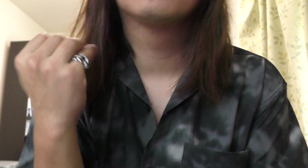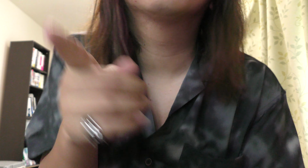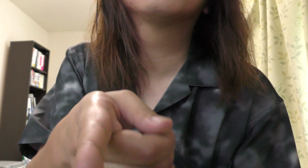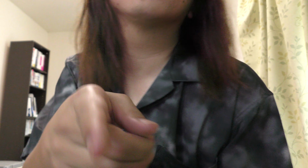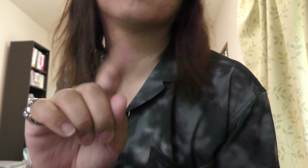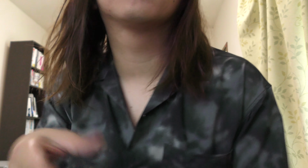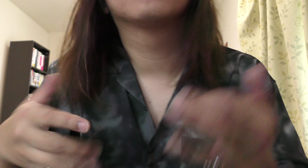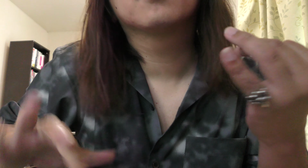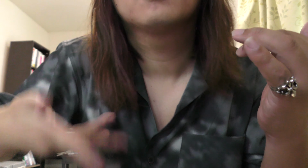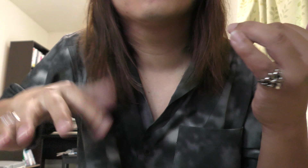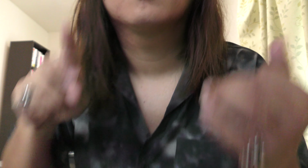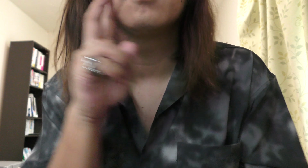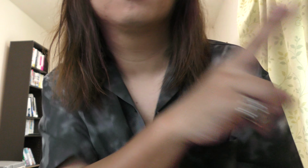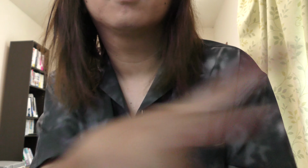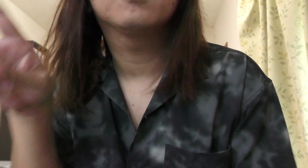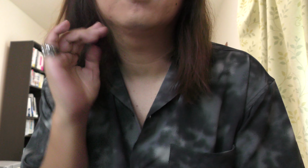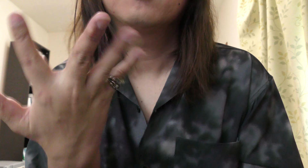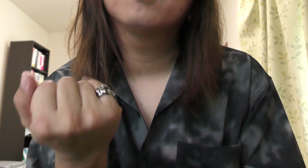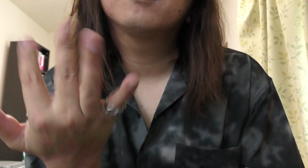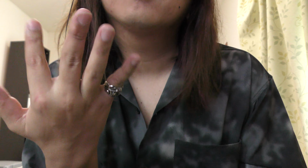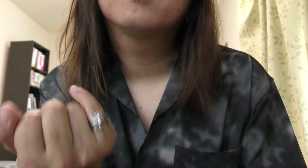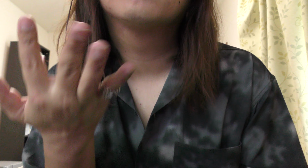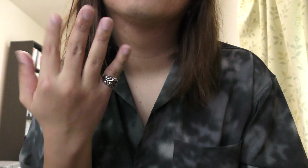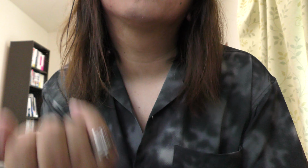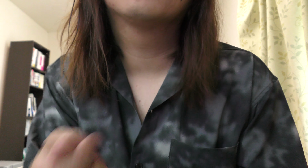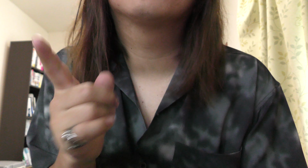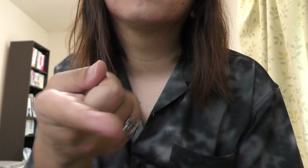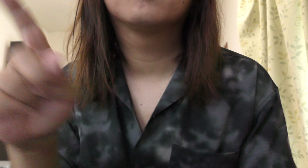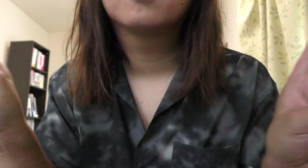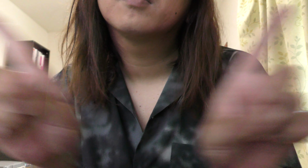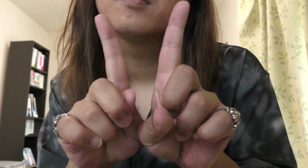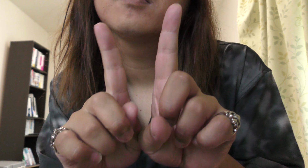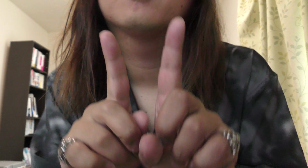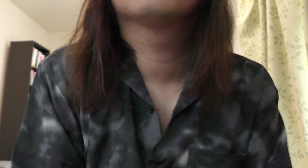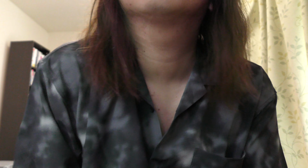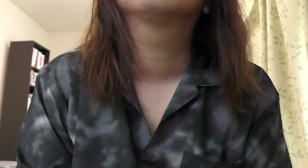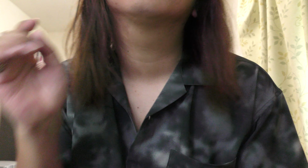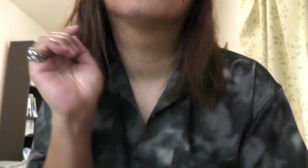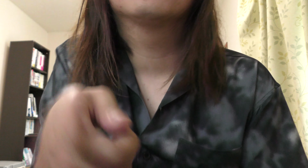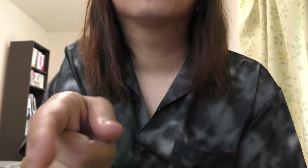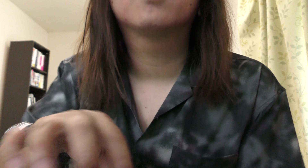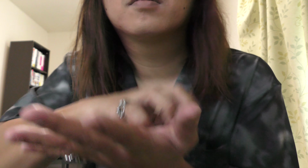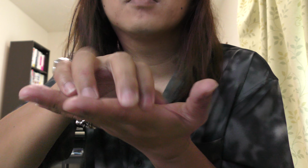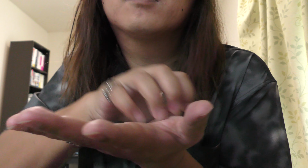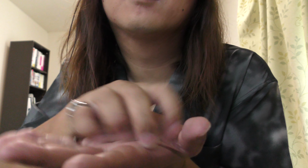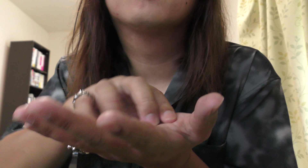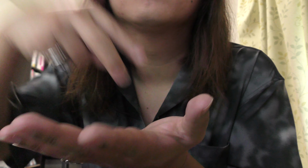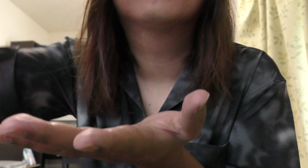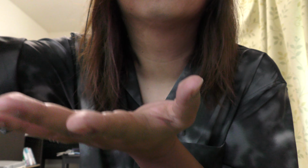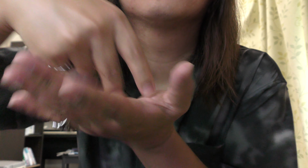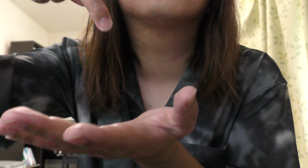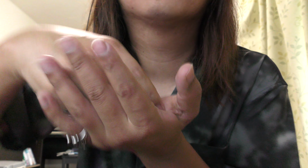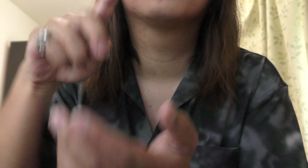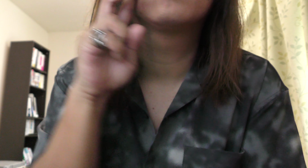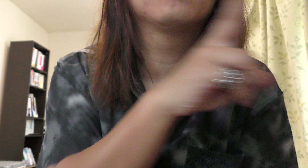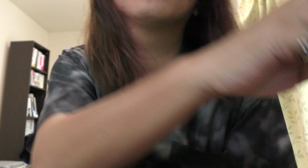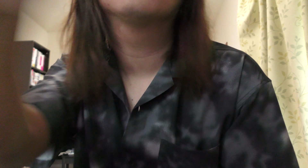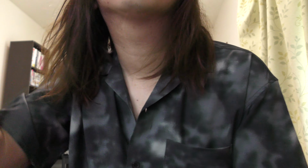and they've all got tickets to see the show She tags along, and stands in the crowd, looks up at the men that she